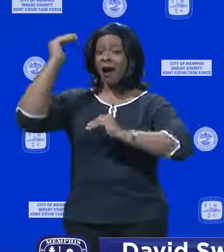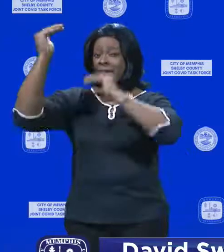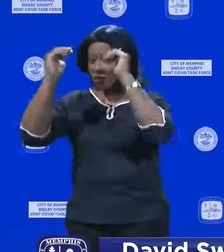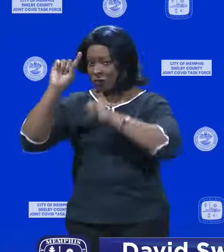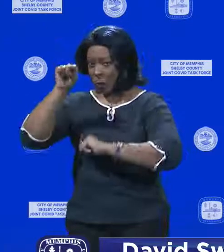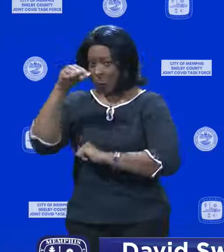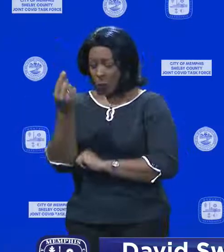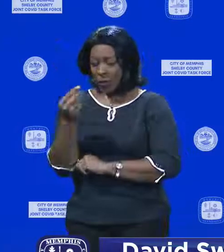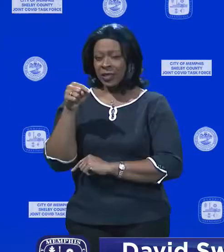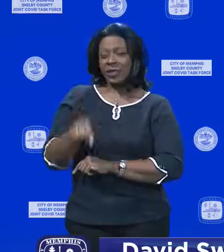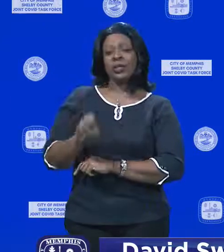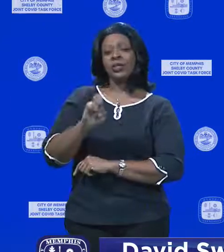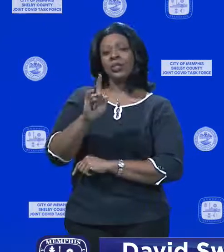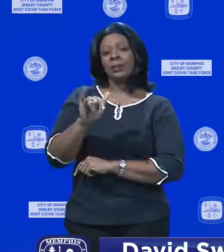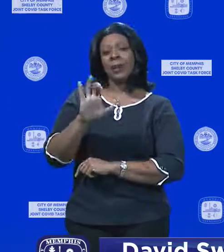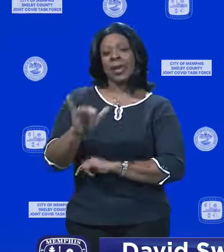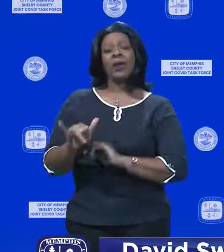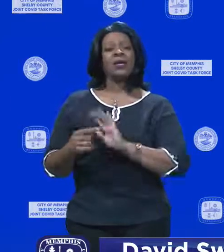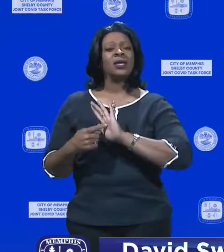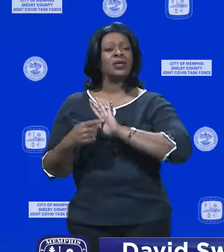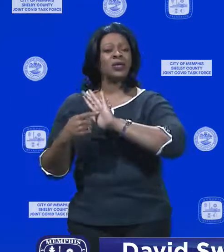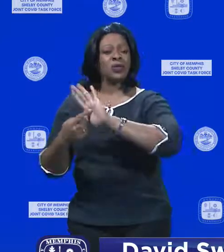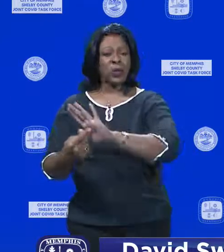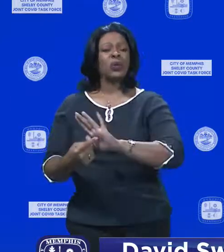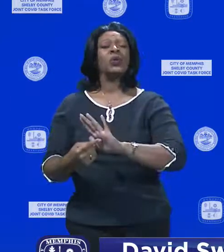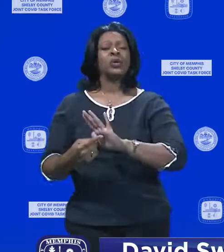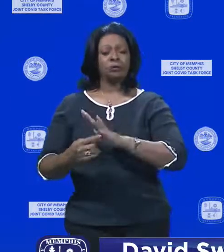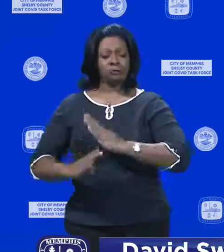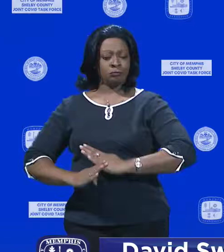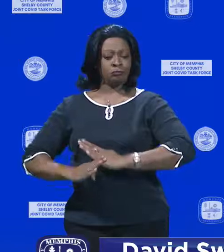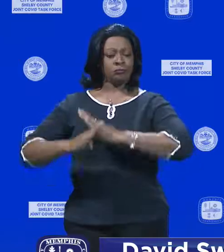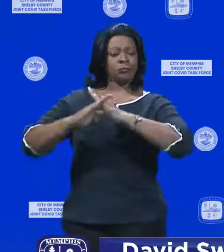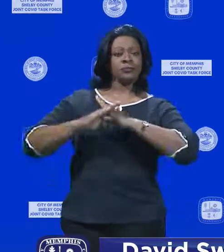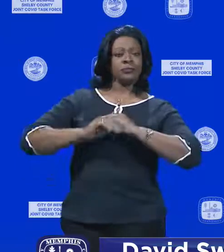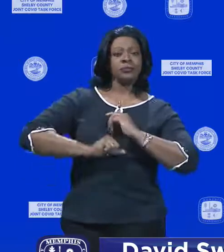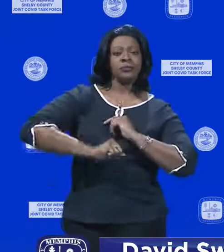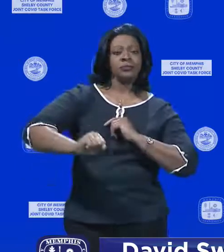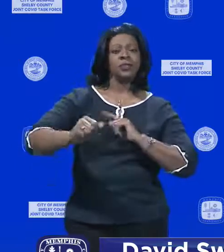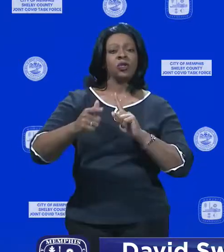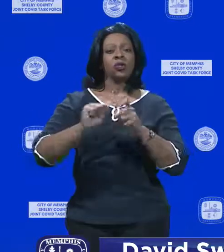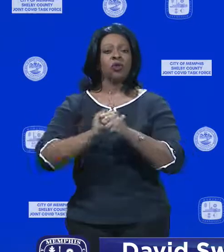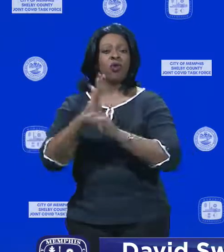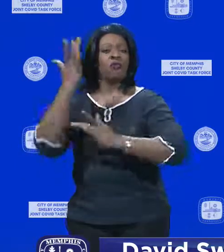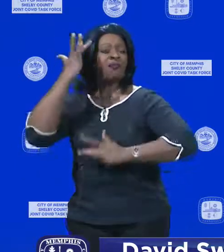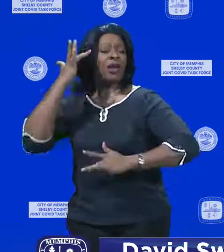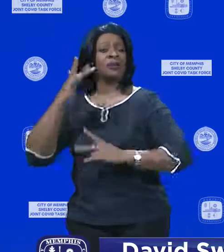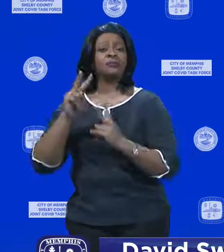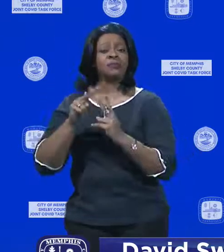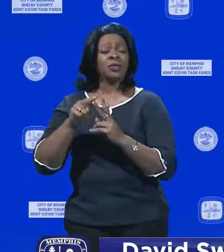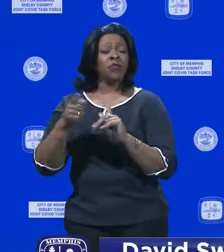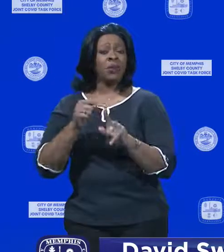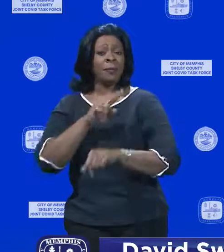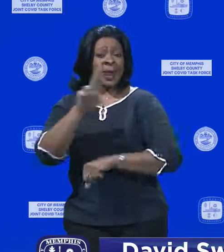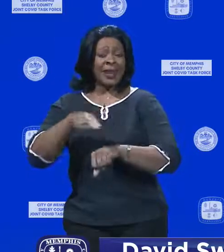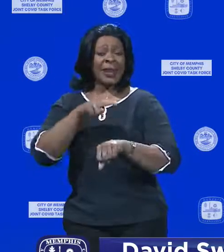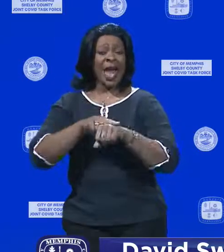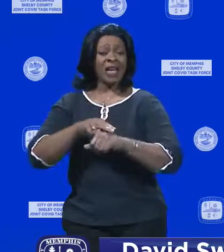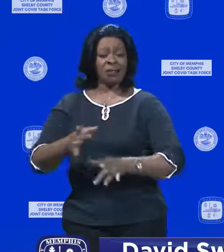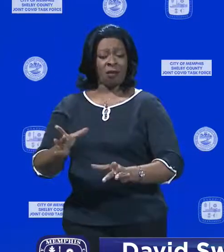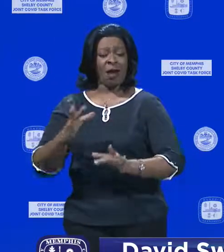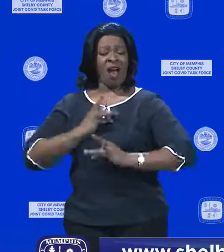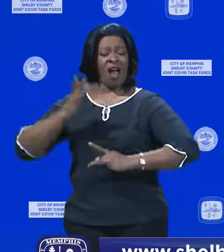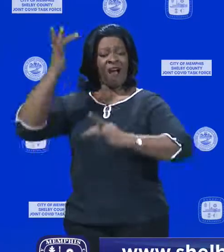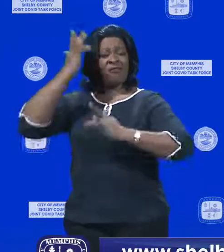in Shelby County, show some kind of immunity to COVID-19, either through natural